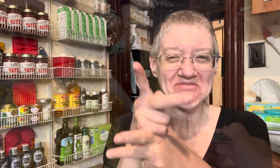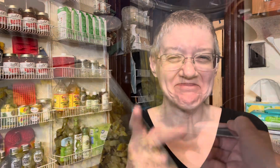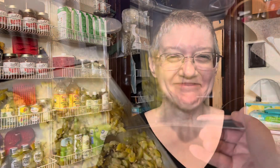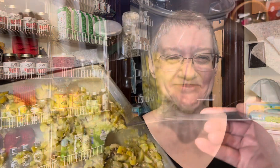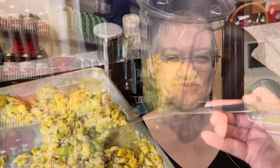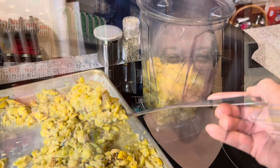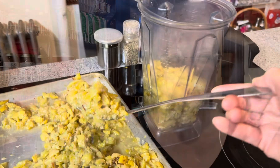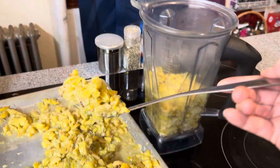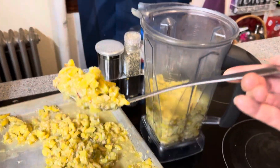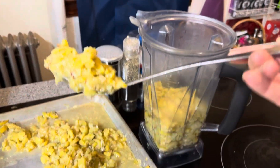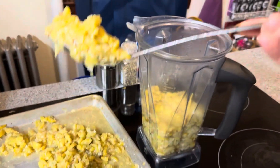So be careful.